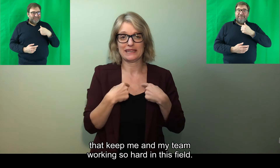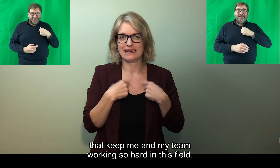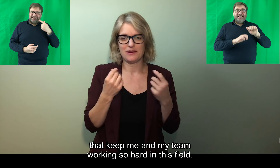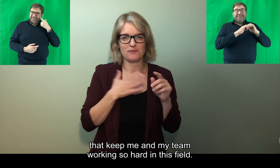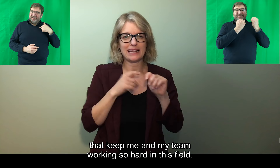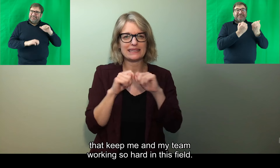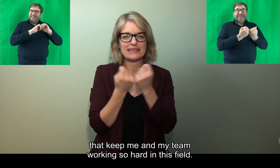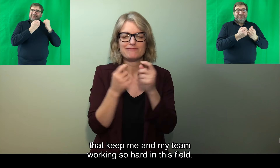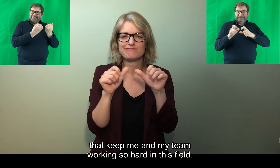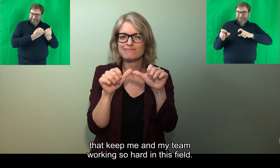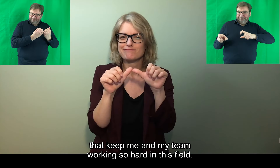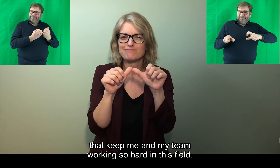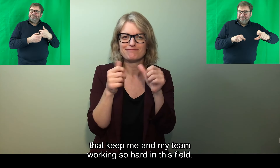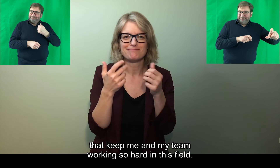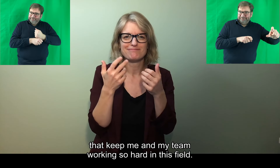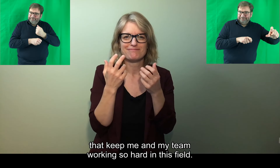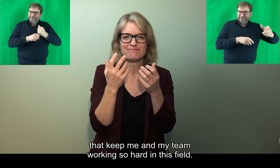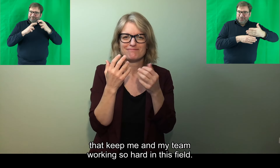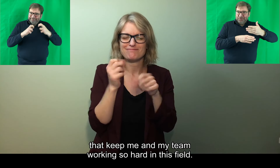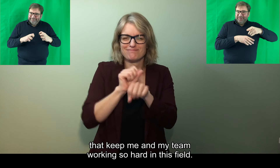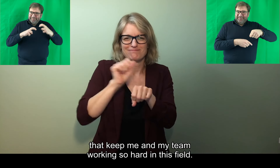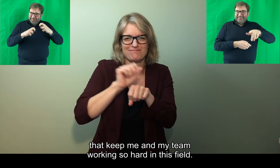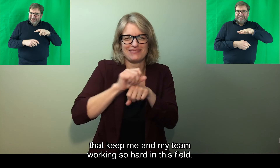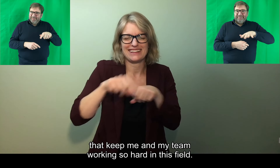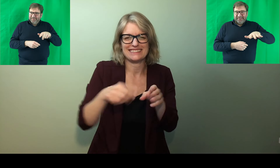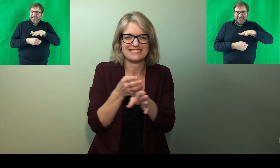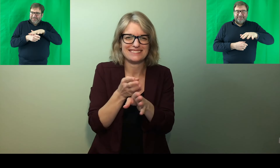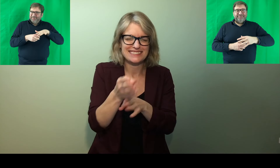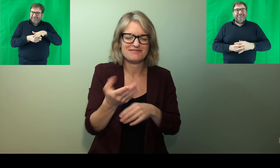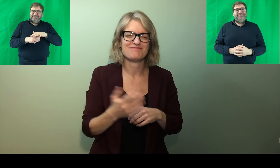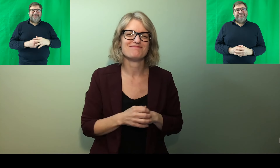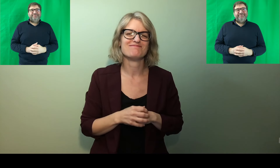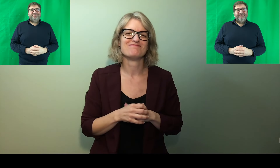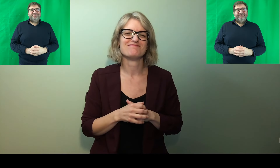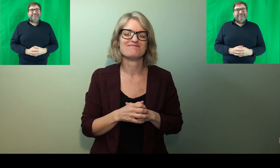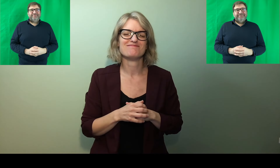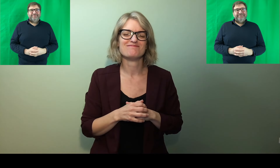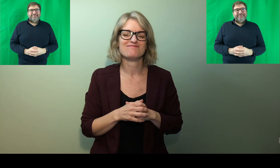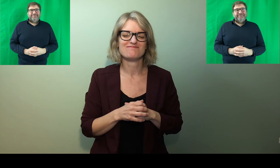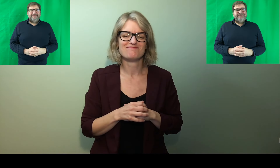keep me and my team working so hard in this field.